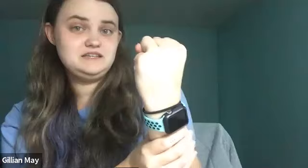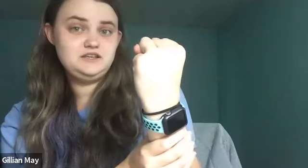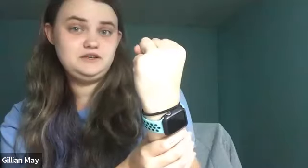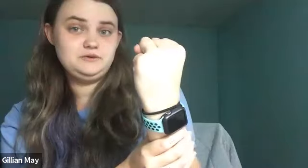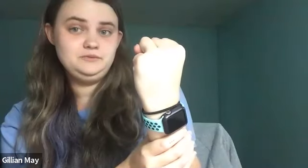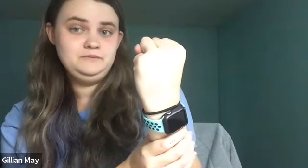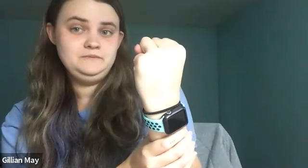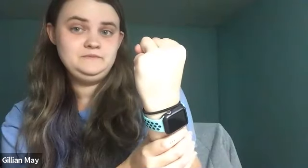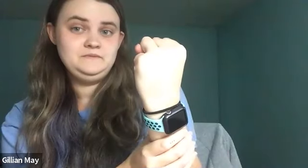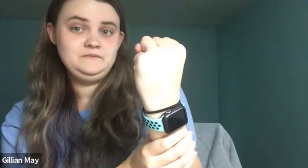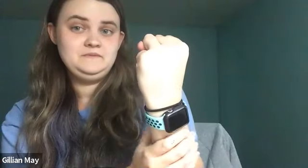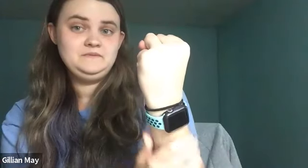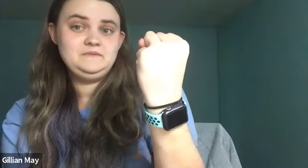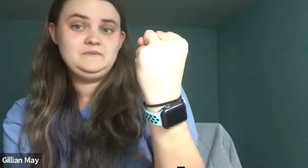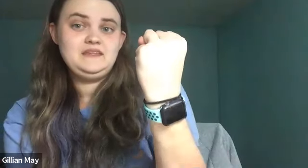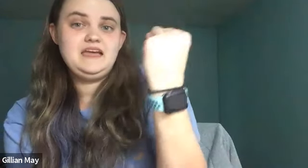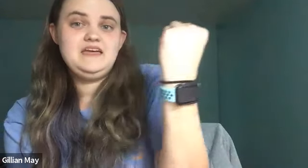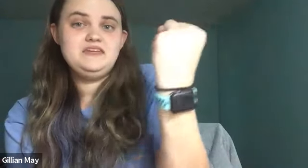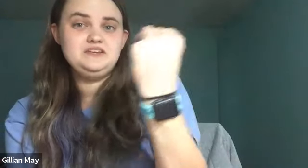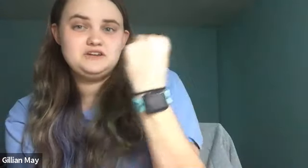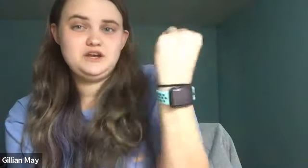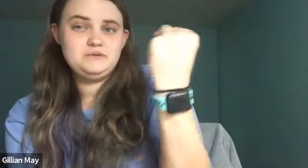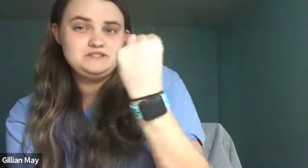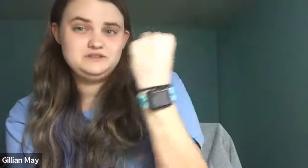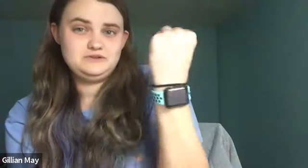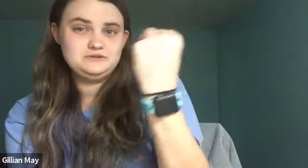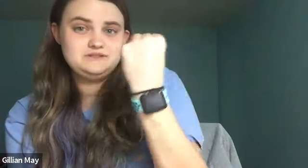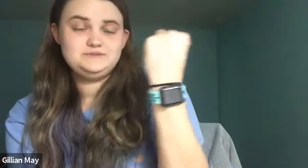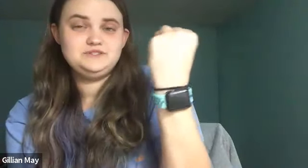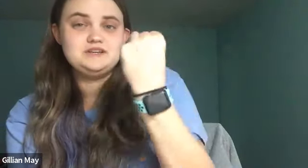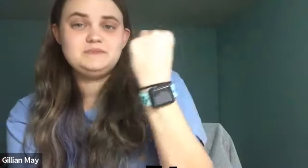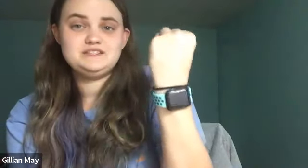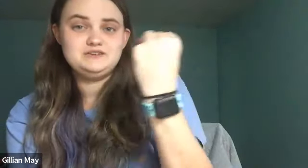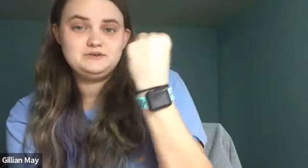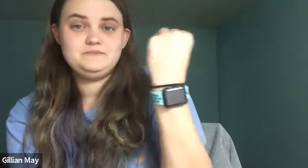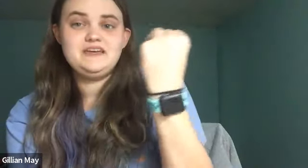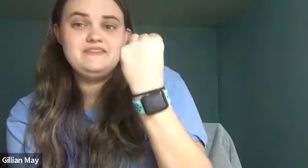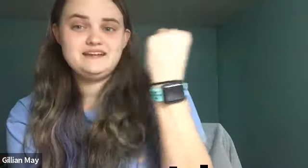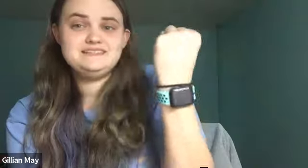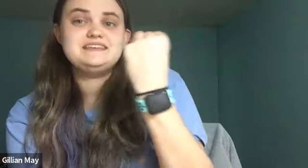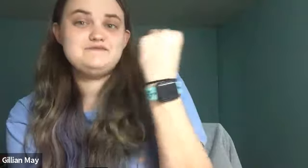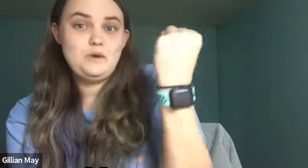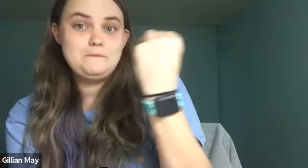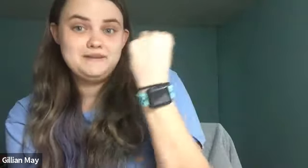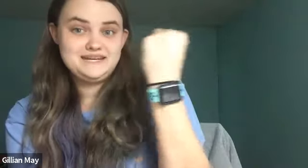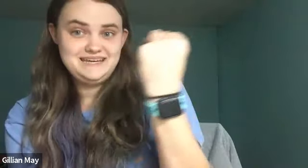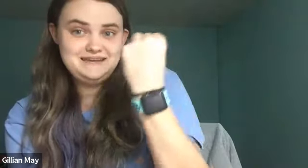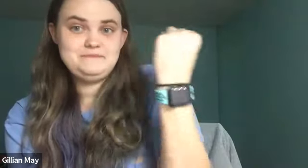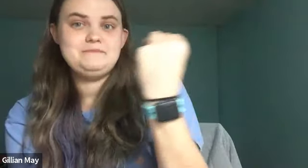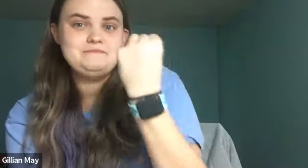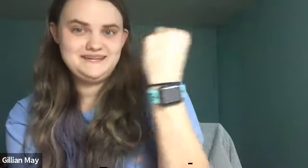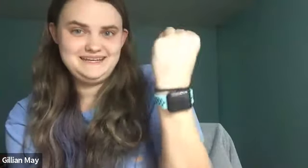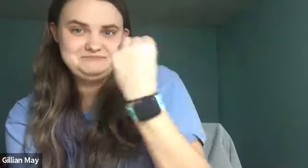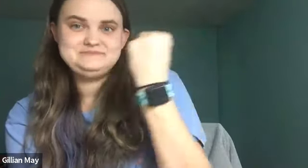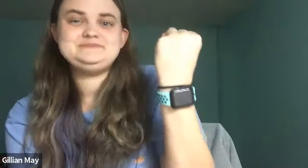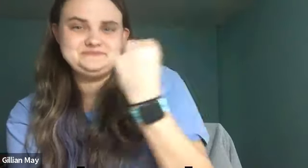facing you, and then you're gonna go in circles. You're just gonna make a circle, and that is the sign for Monday. Monday.